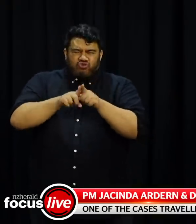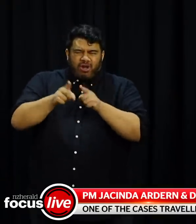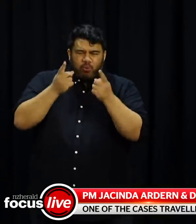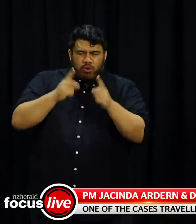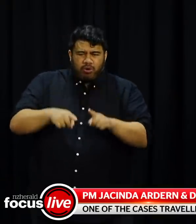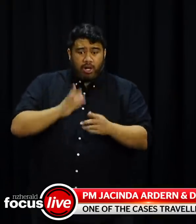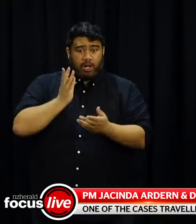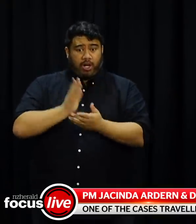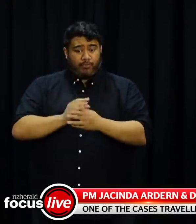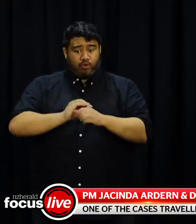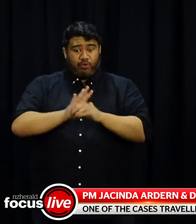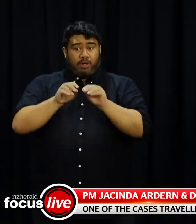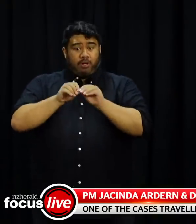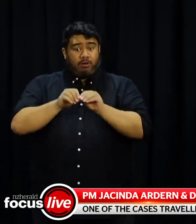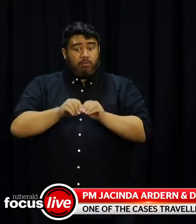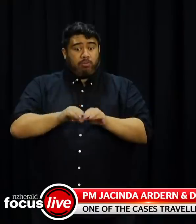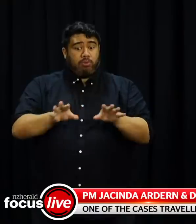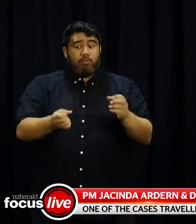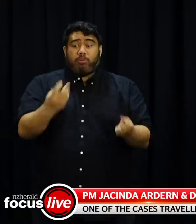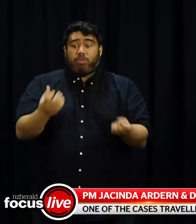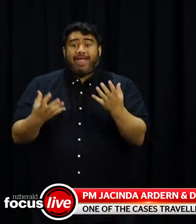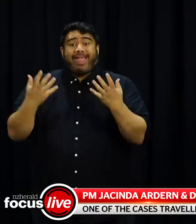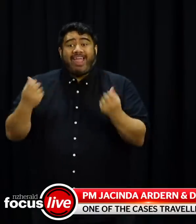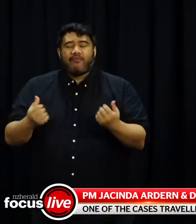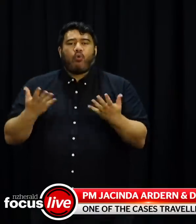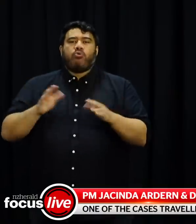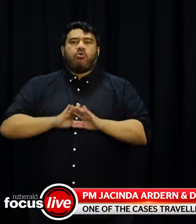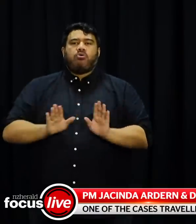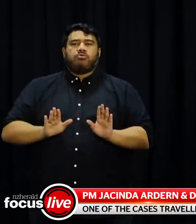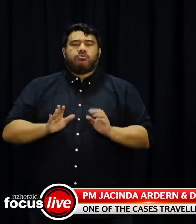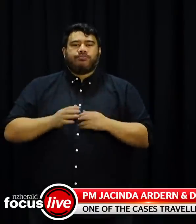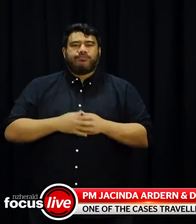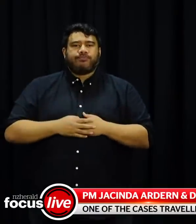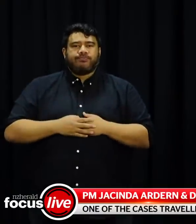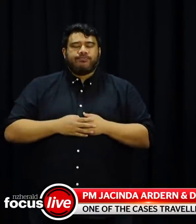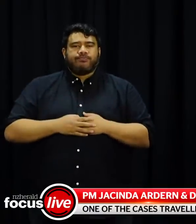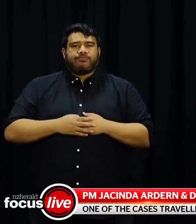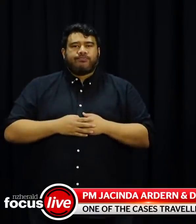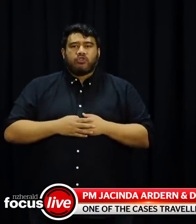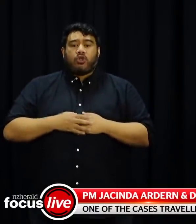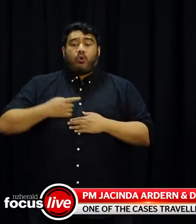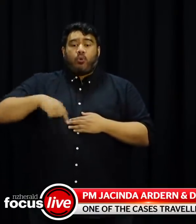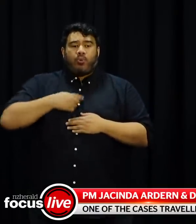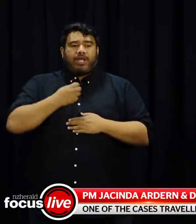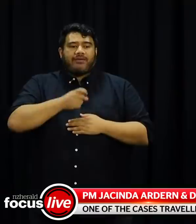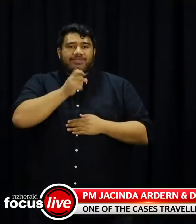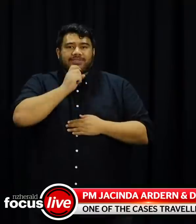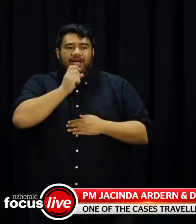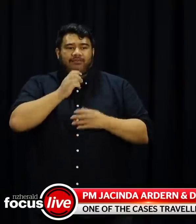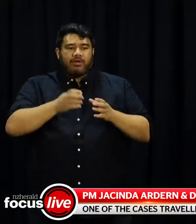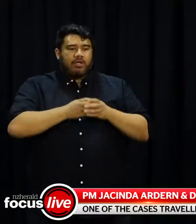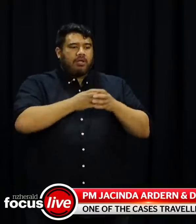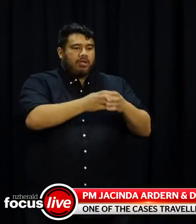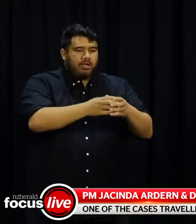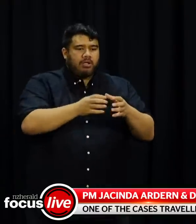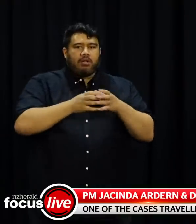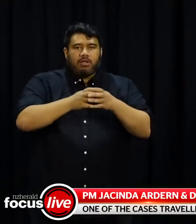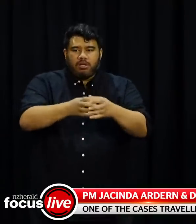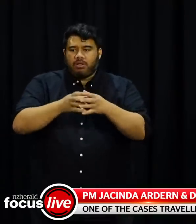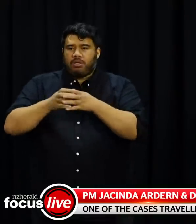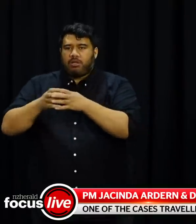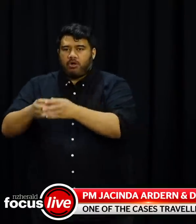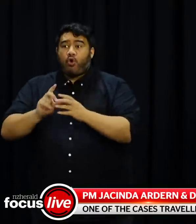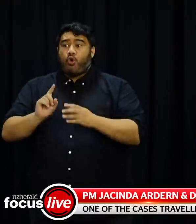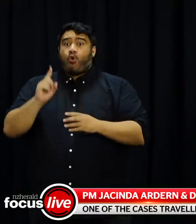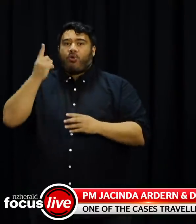Staff from the district health boards in Auckland are being redeployed to testing centres, both in the community and to do testing in our managed